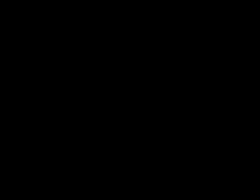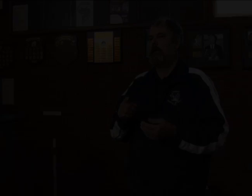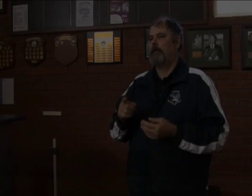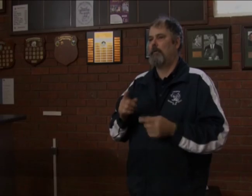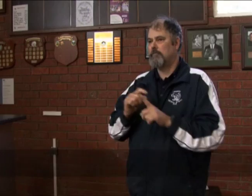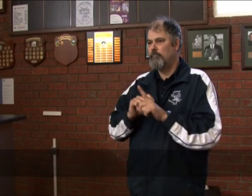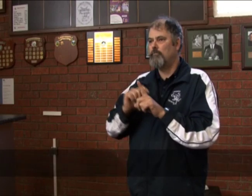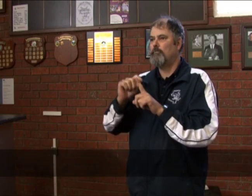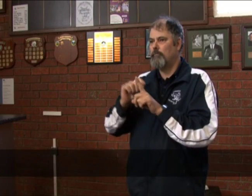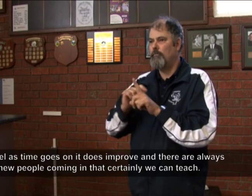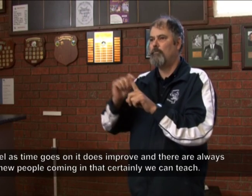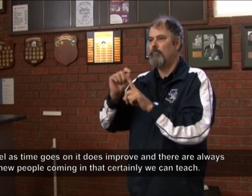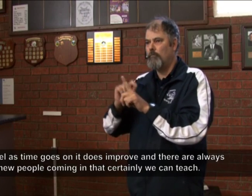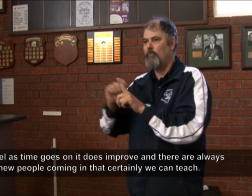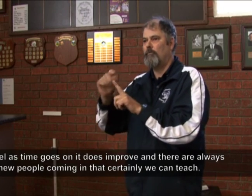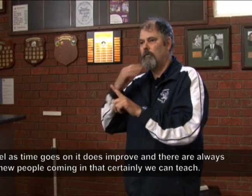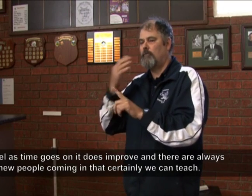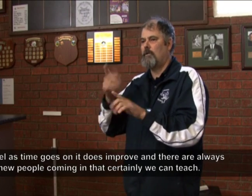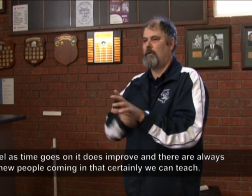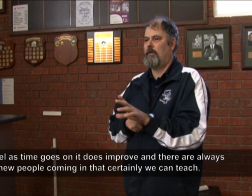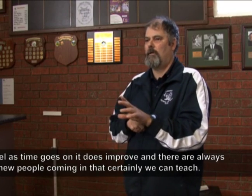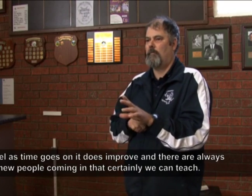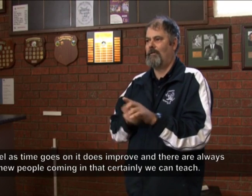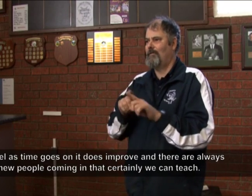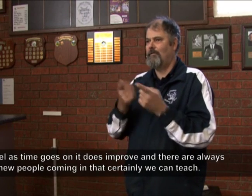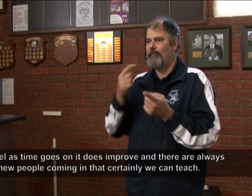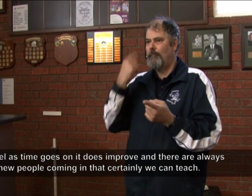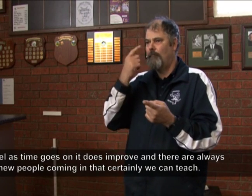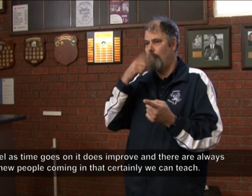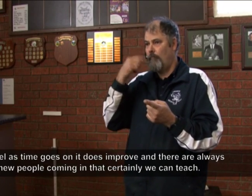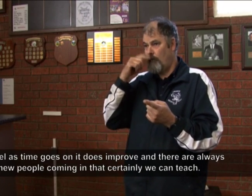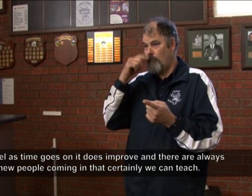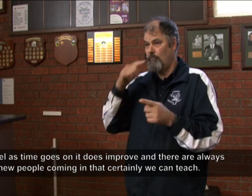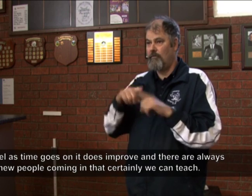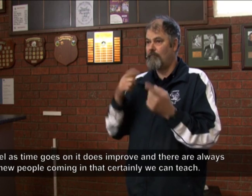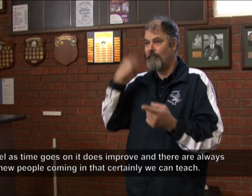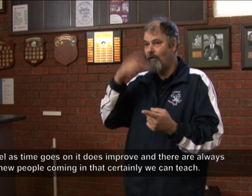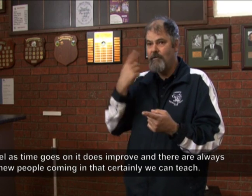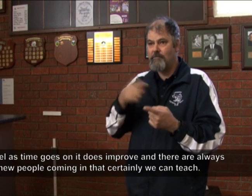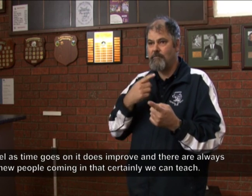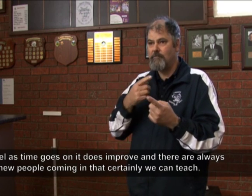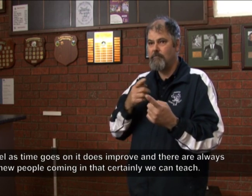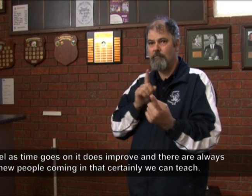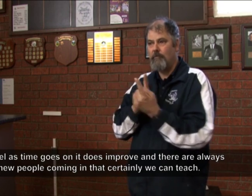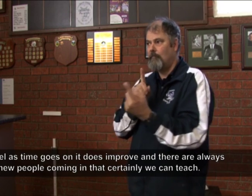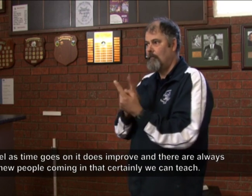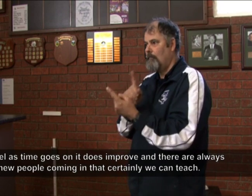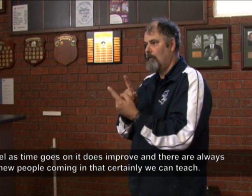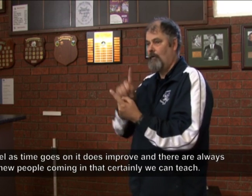So I feel as time goes on, it does improve, and there is always new people coming in that certainly we can do some teaching and things